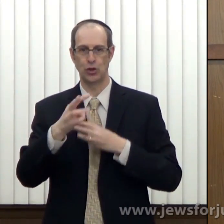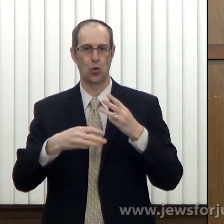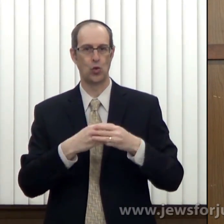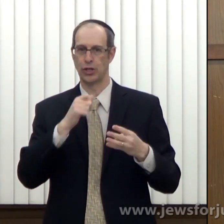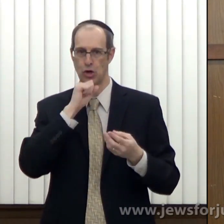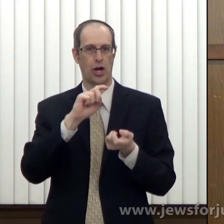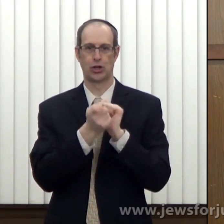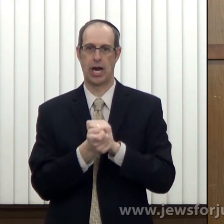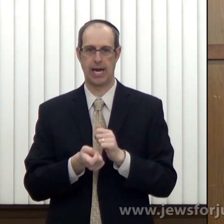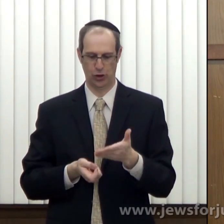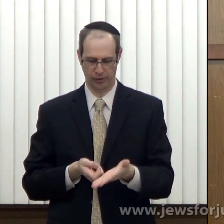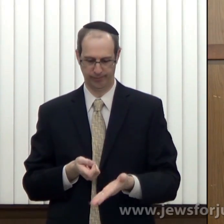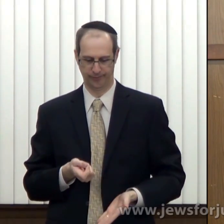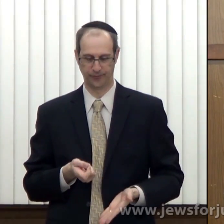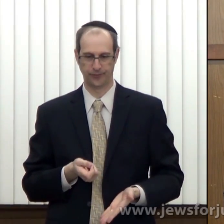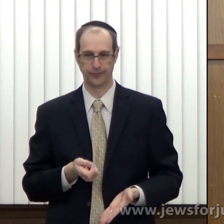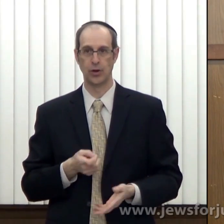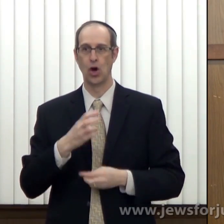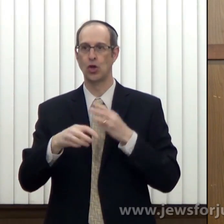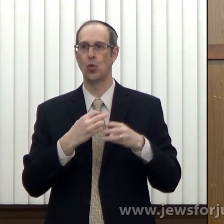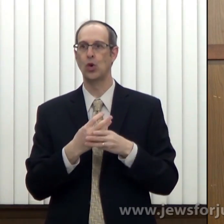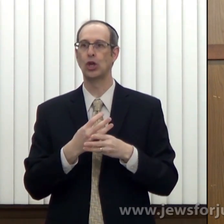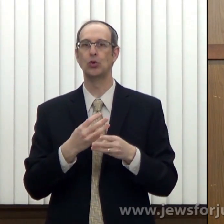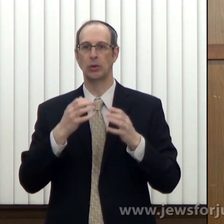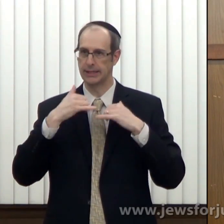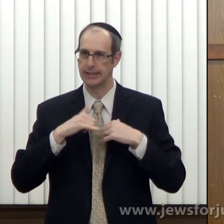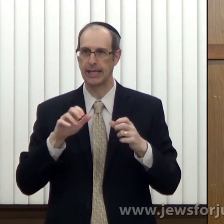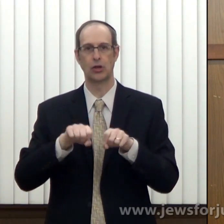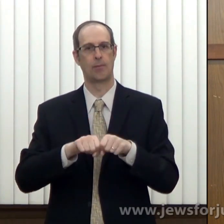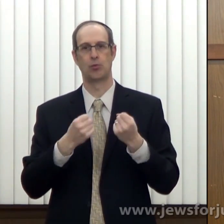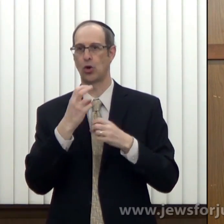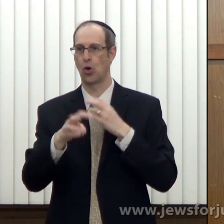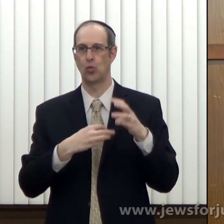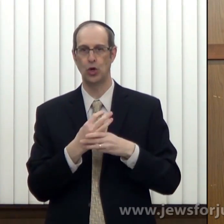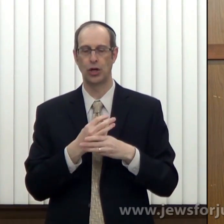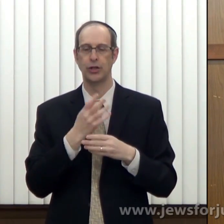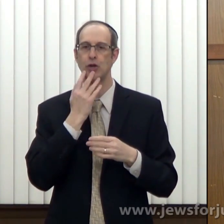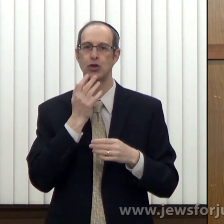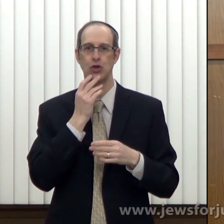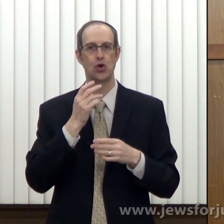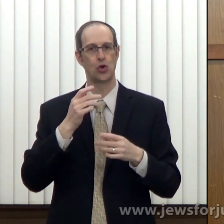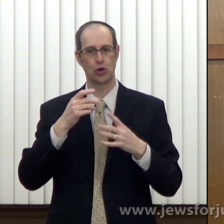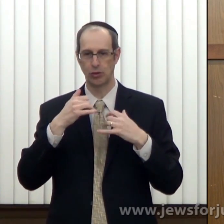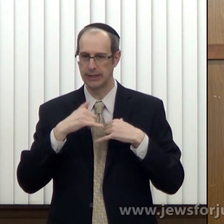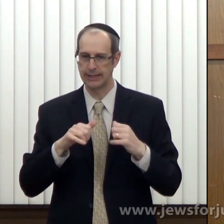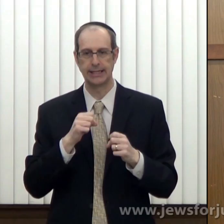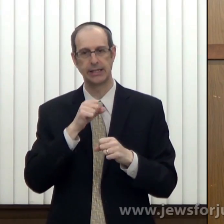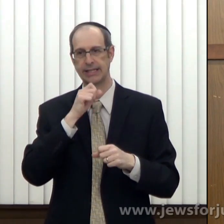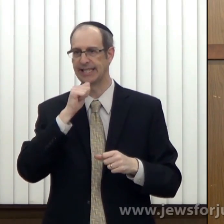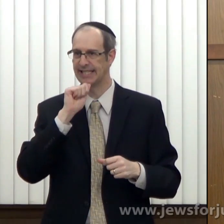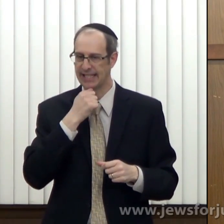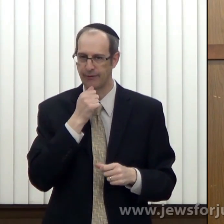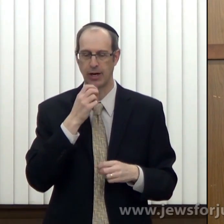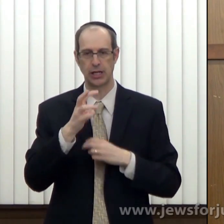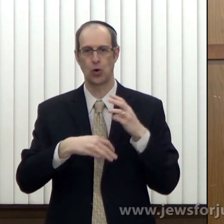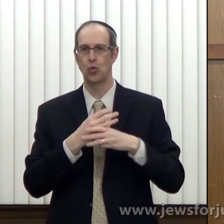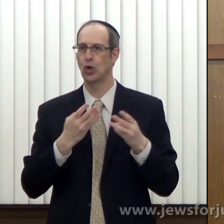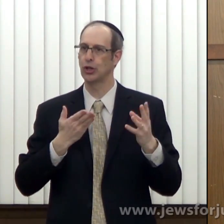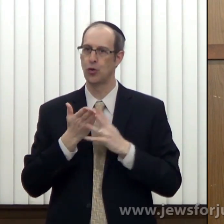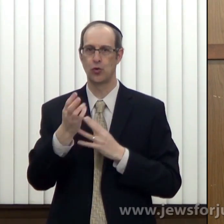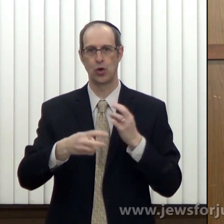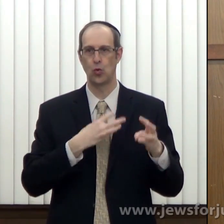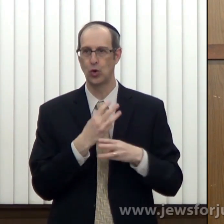requirements. The world was still a broken world. The Jews were still suffering. There was war throughout the